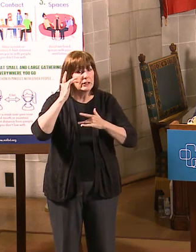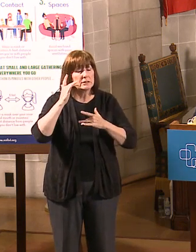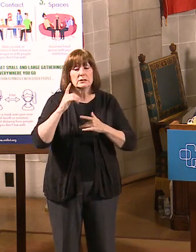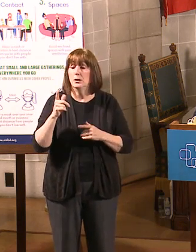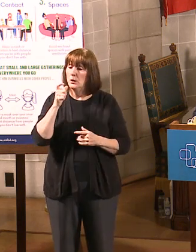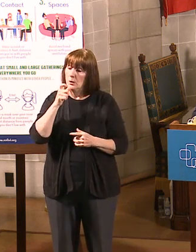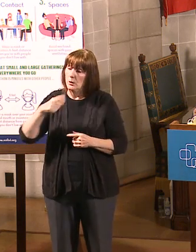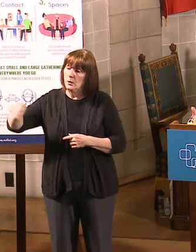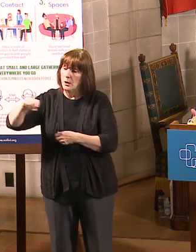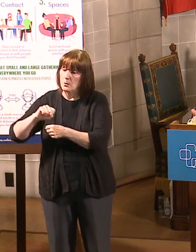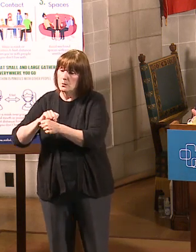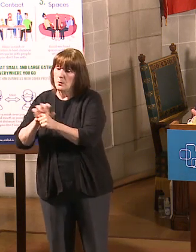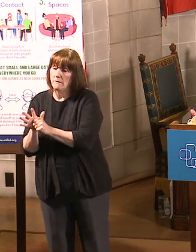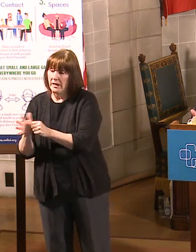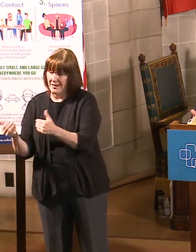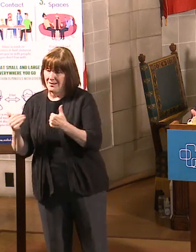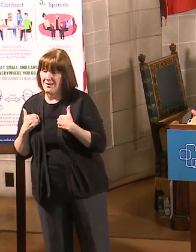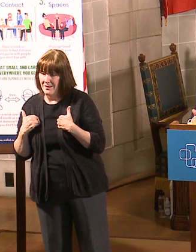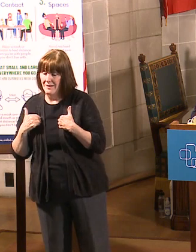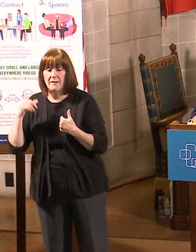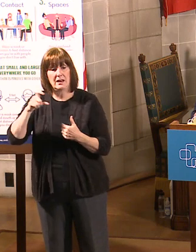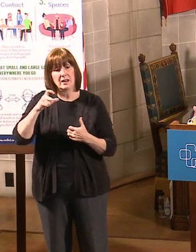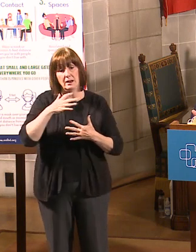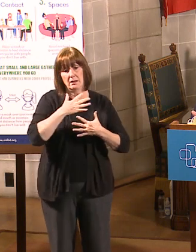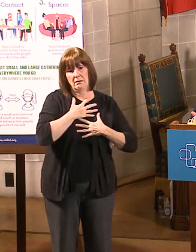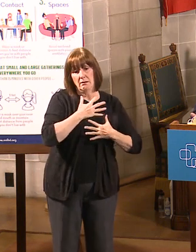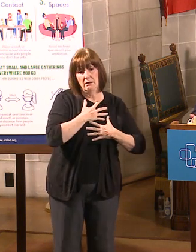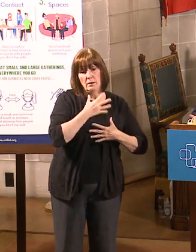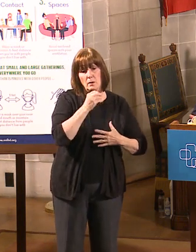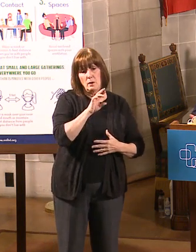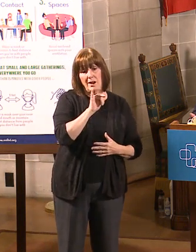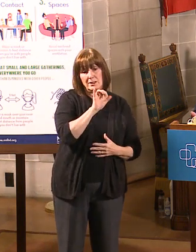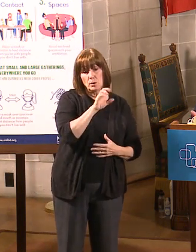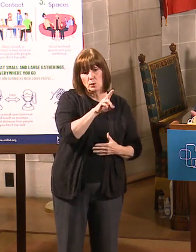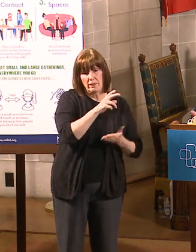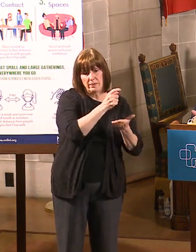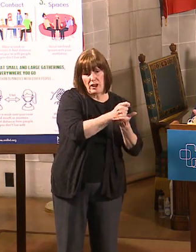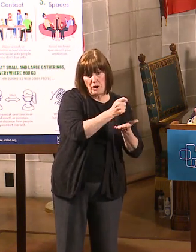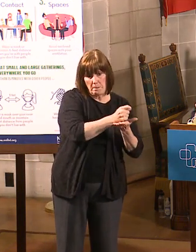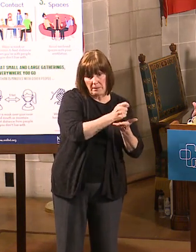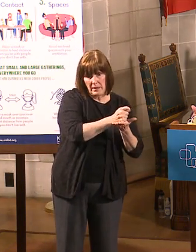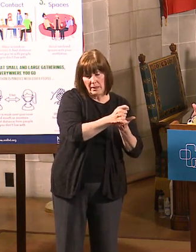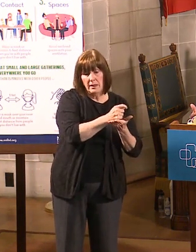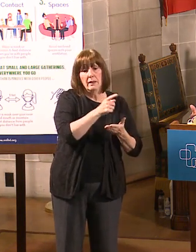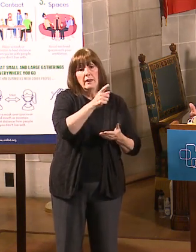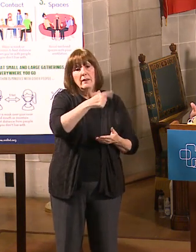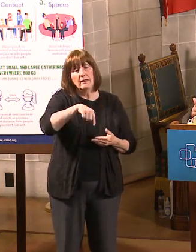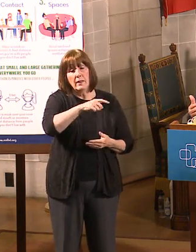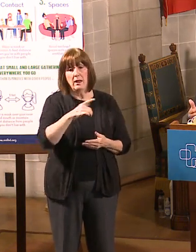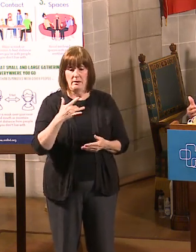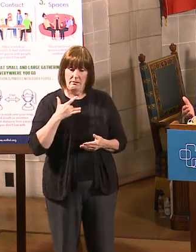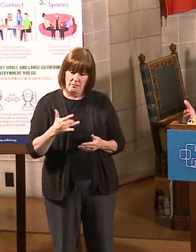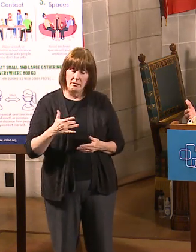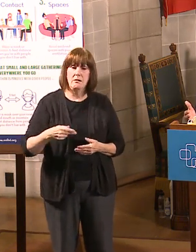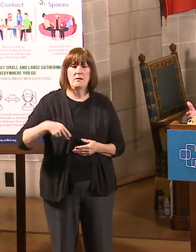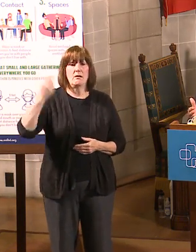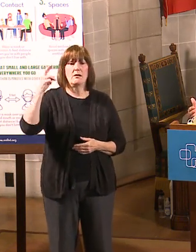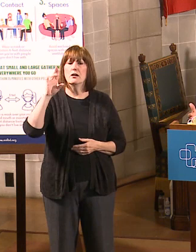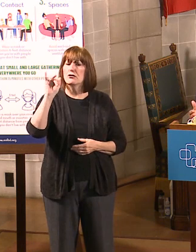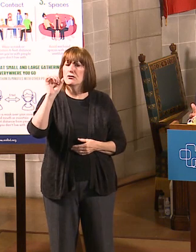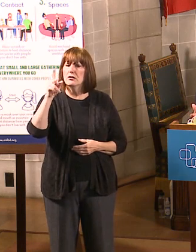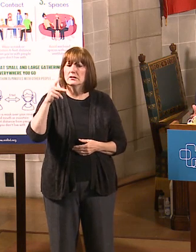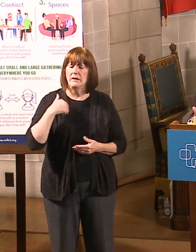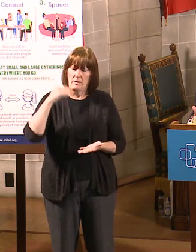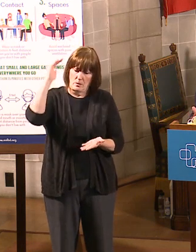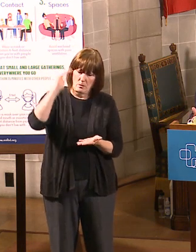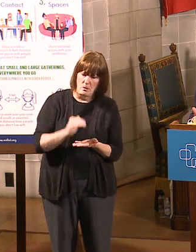had COVID and needed ventilator therapy or ICU therapy, that patients generally had a higher risk of having a